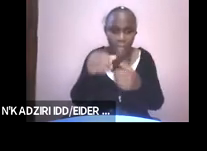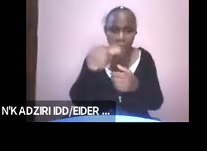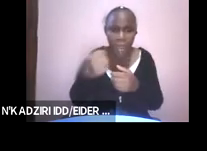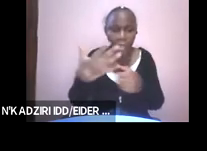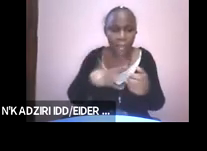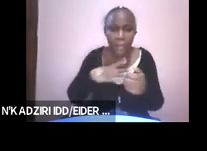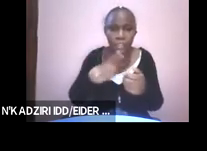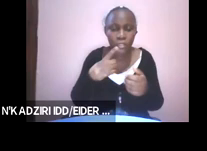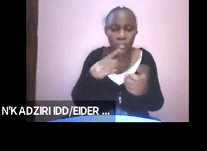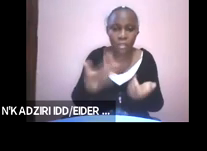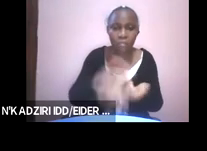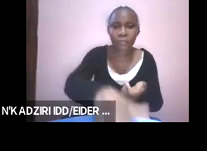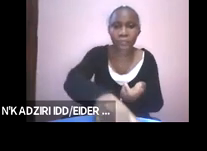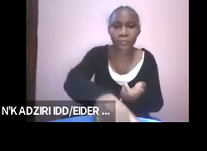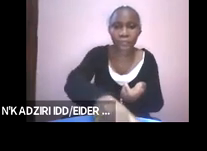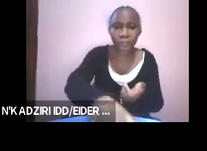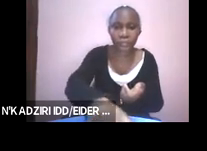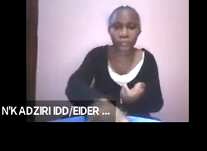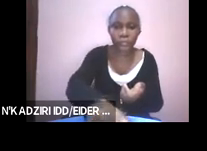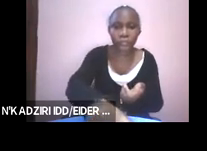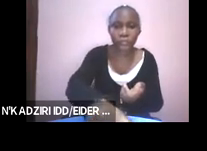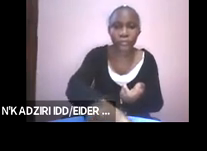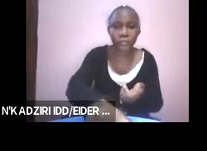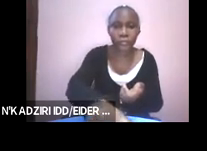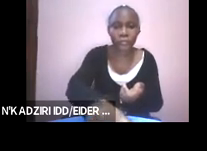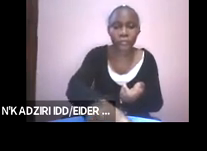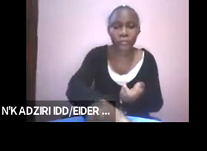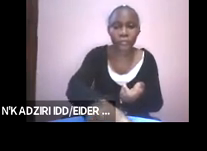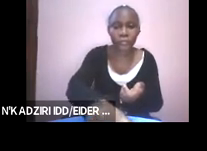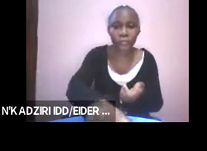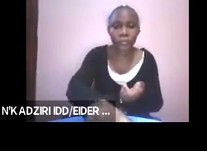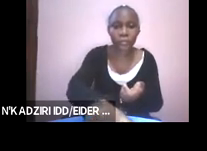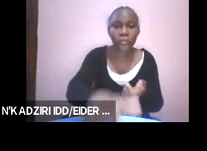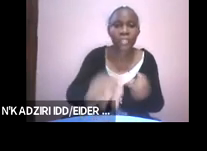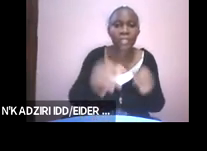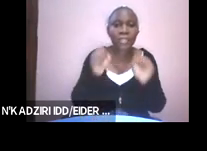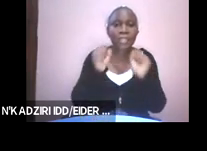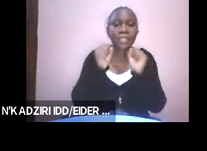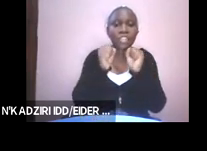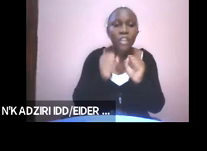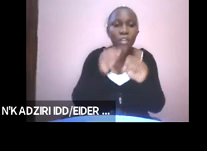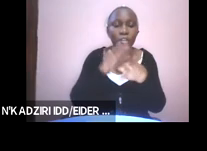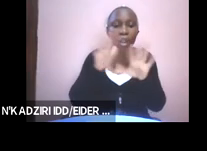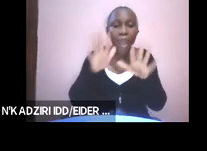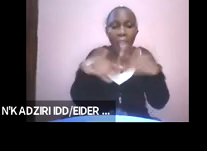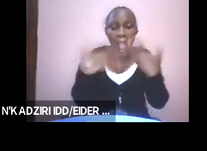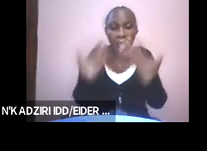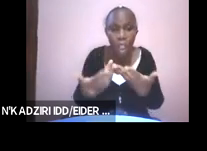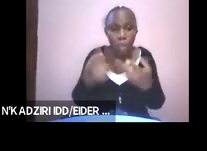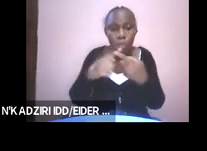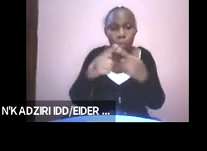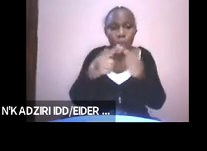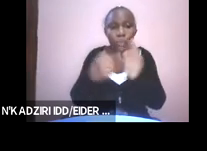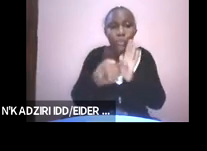out clearly where and how the journey to define the origin of